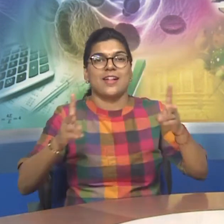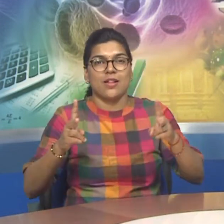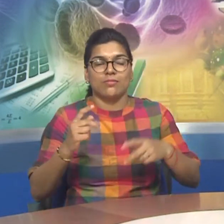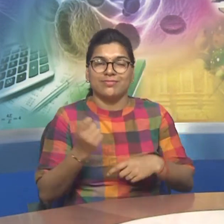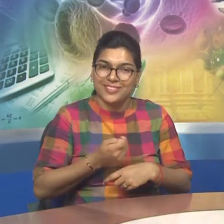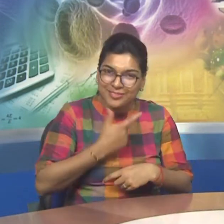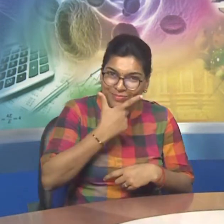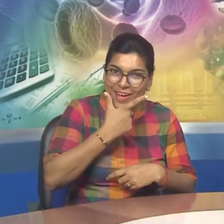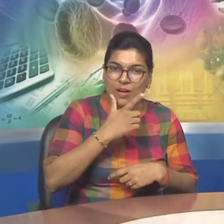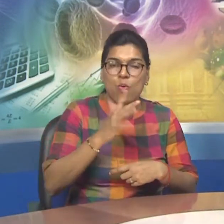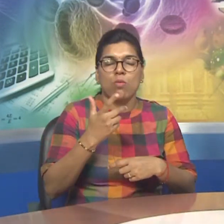Emotions.